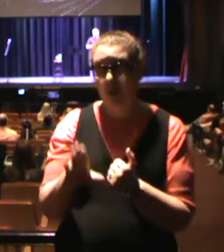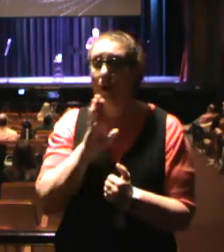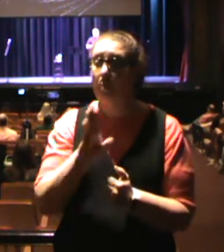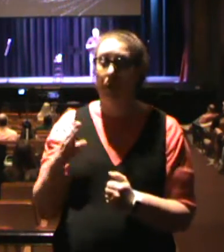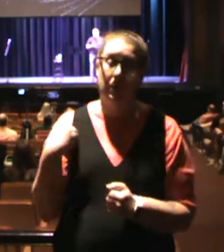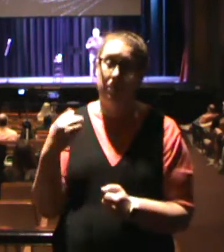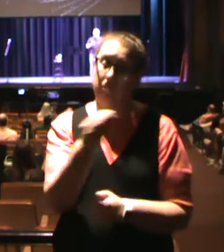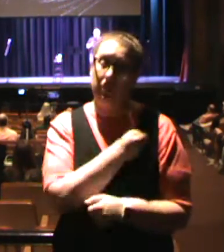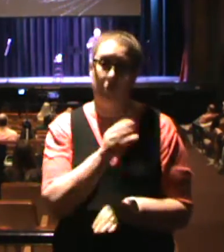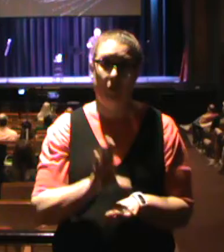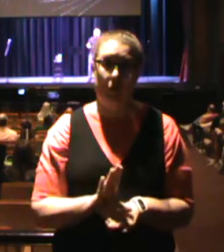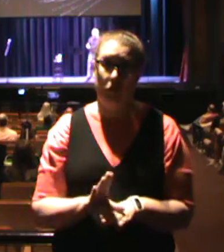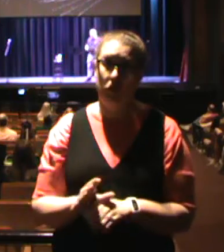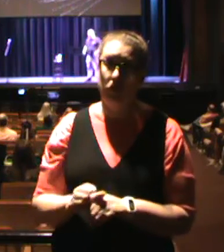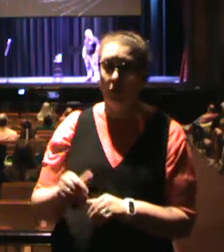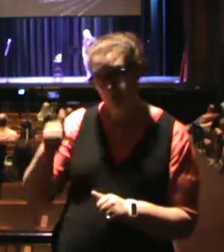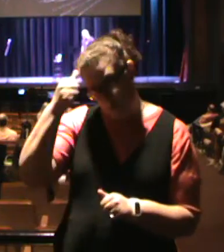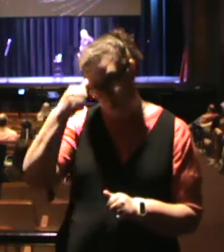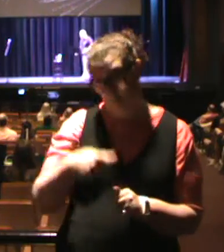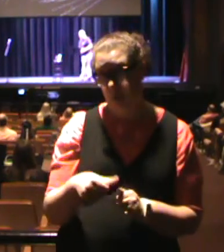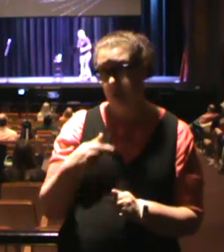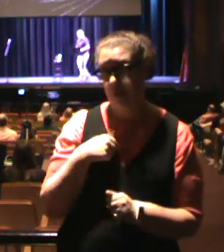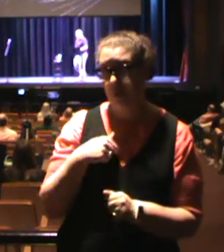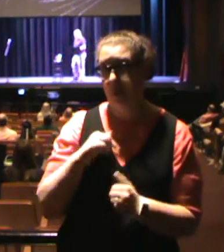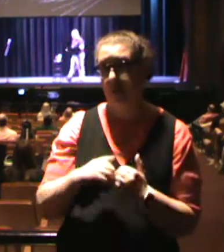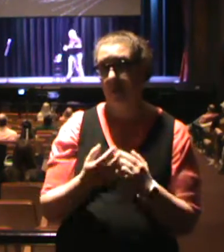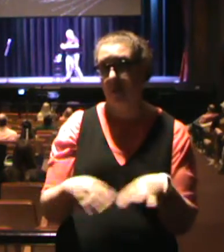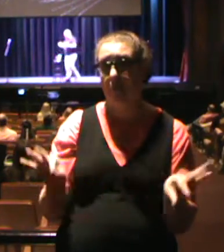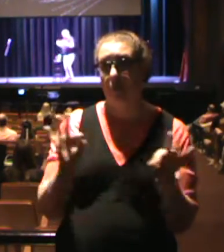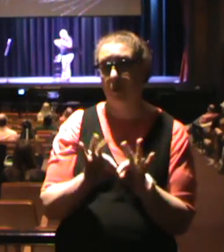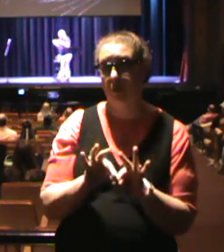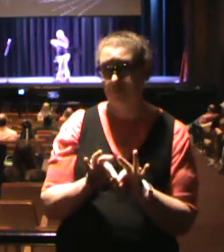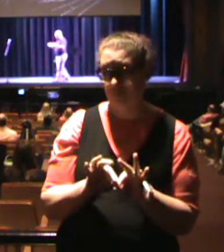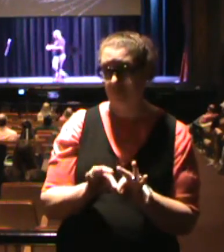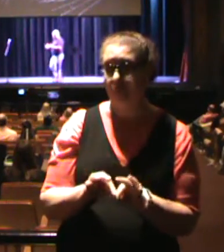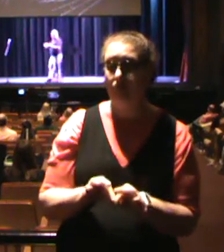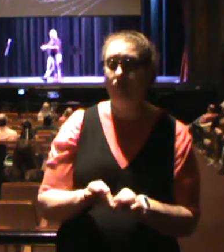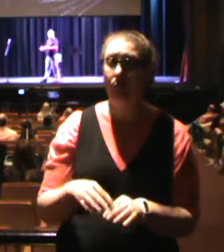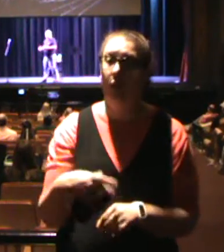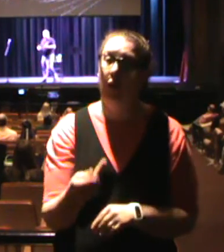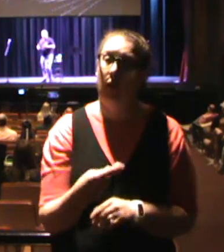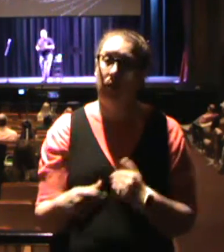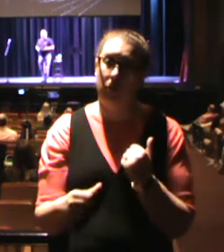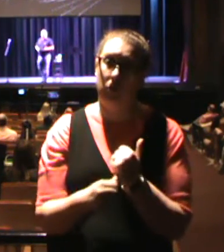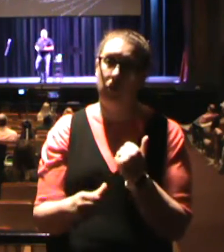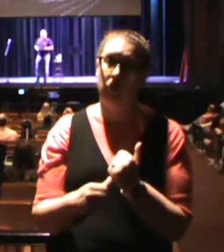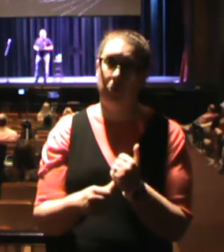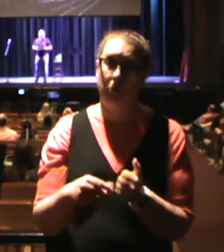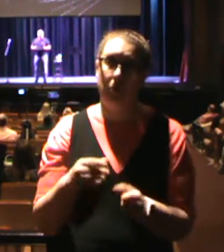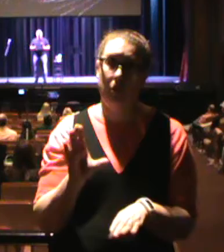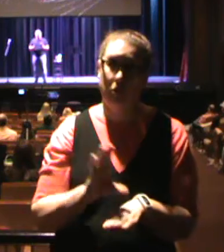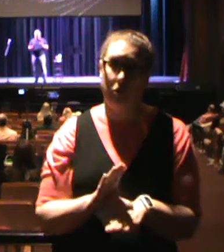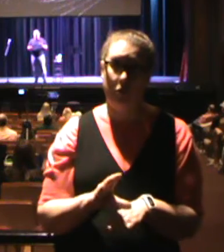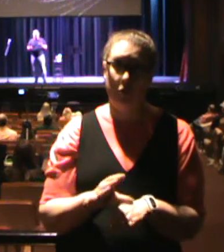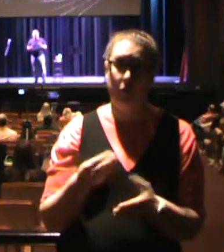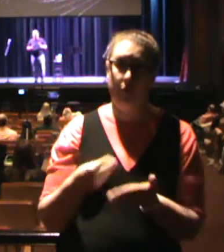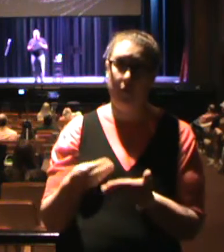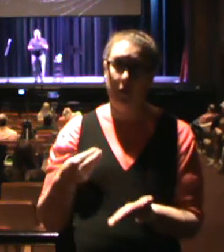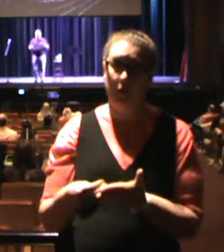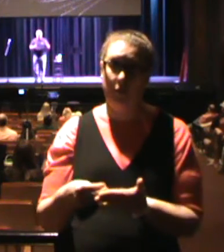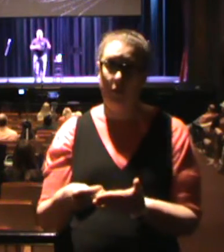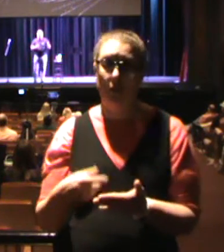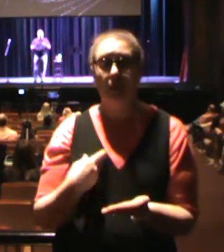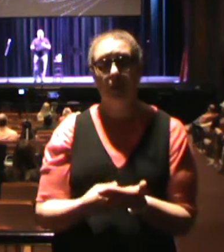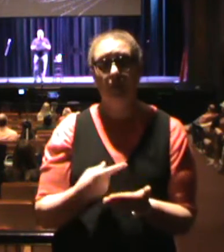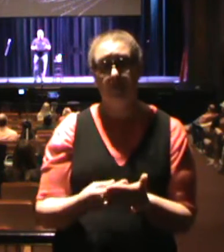church. And it goes to remind me of how important it is for us to support the church financially. And I know that's something